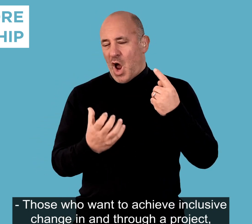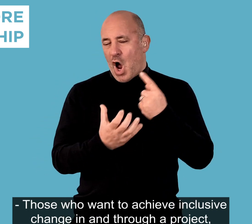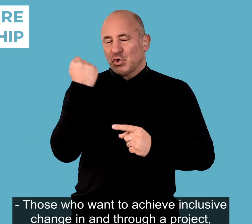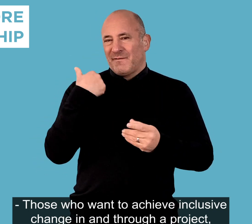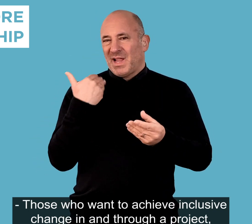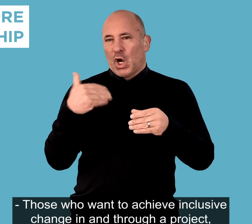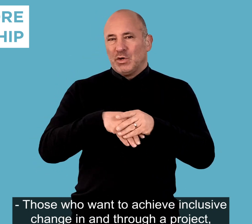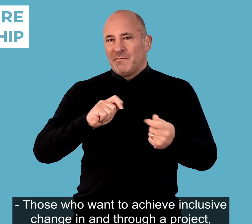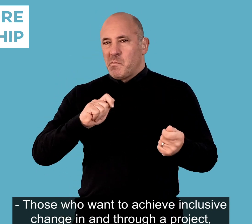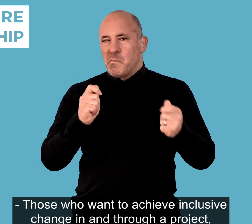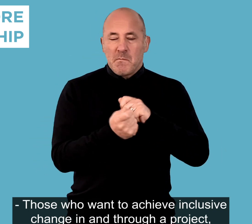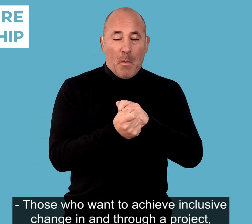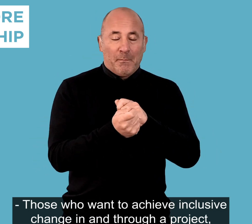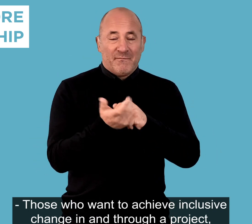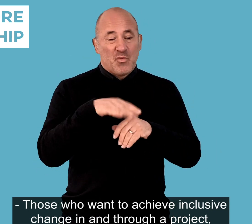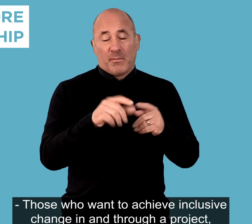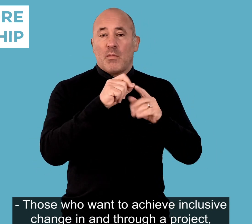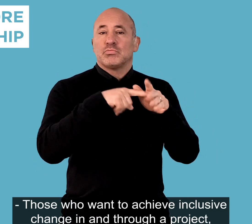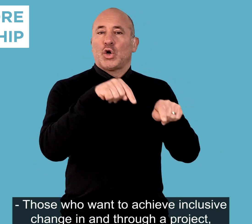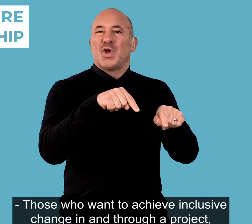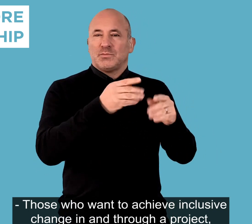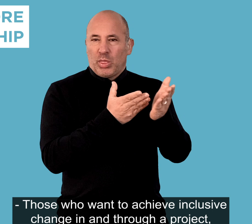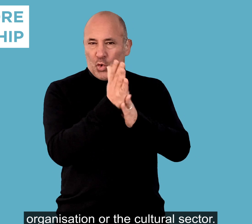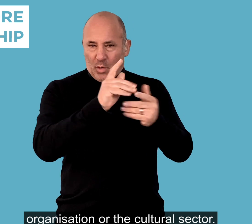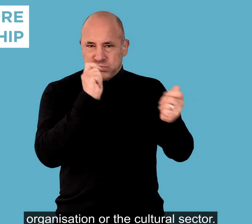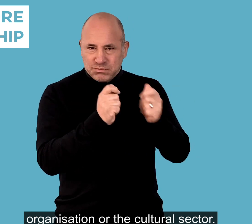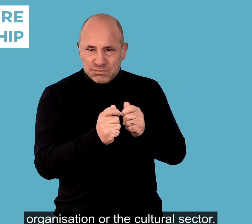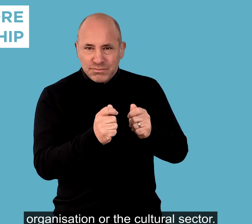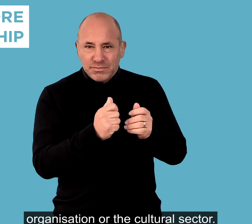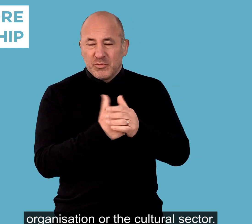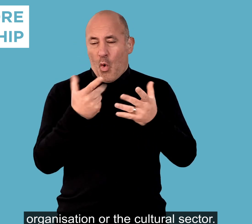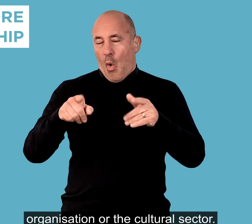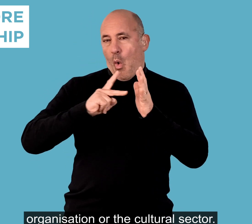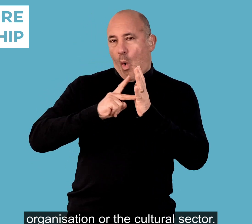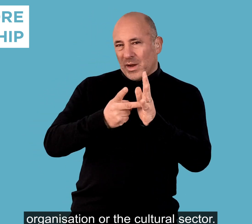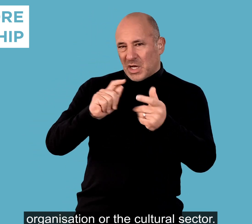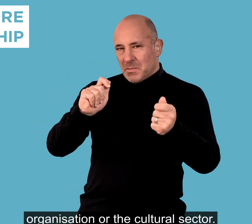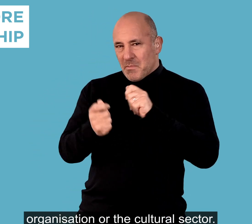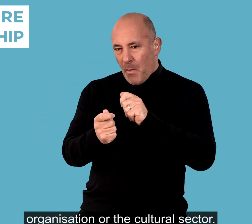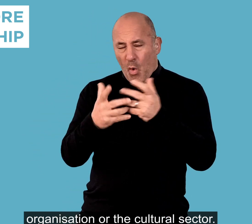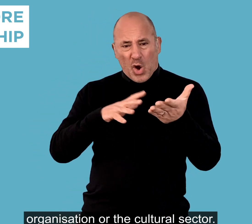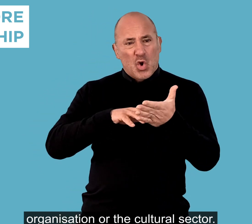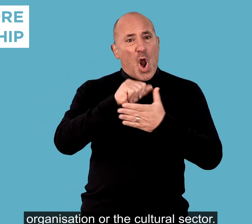who want to achieve inclusive change in and through a project, organisation or the cultural sector.